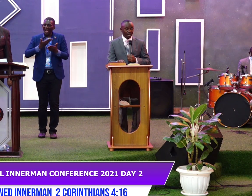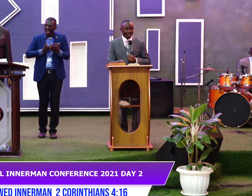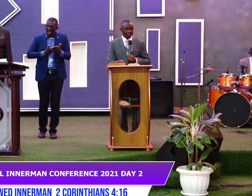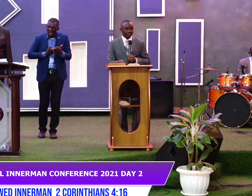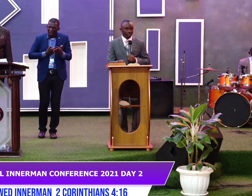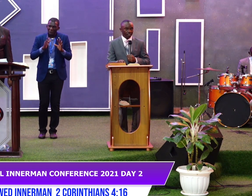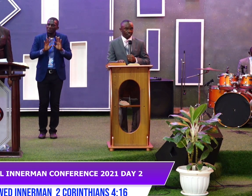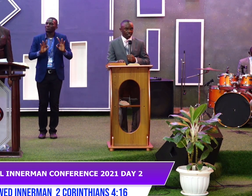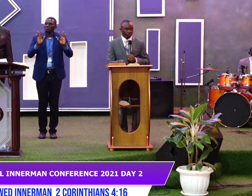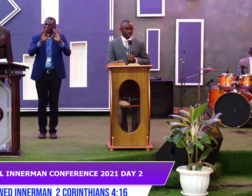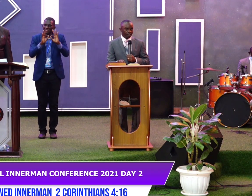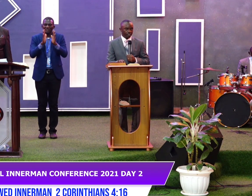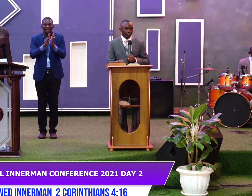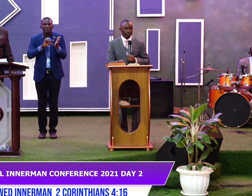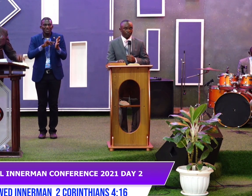Everything has a